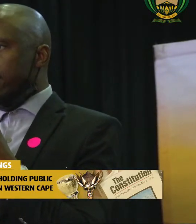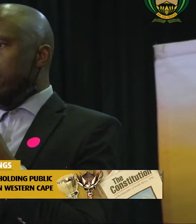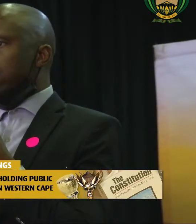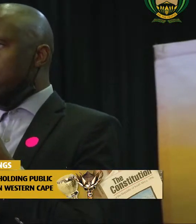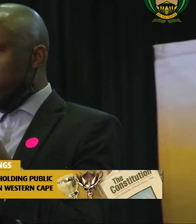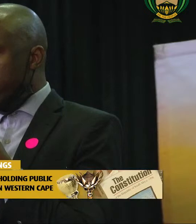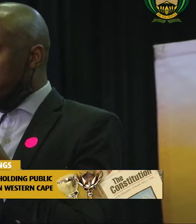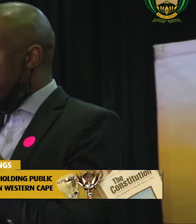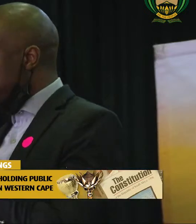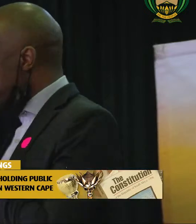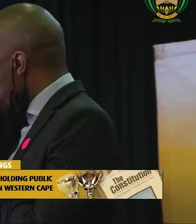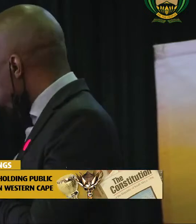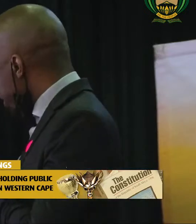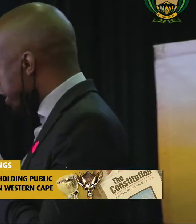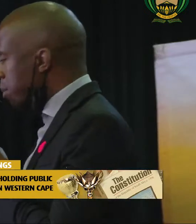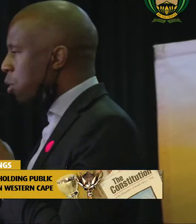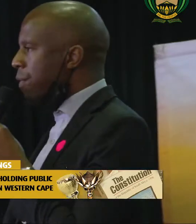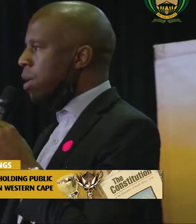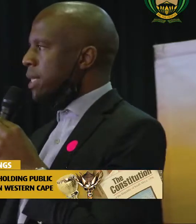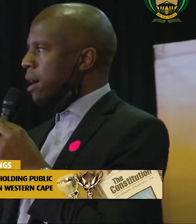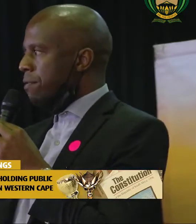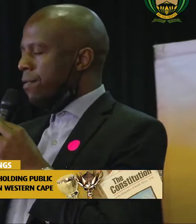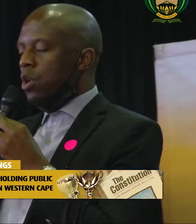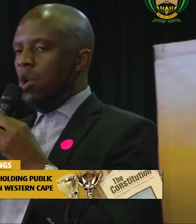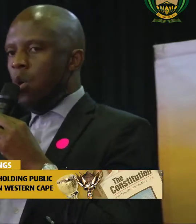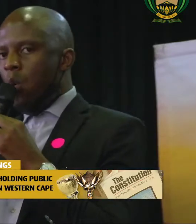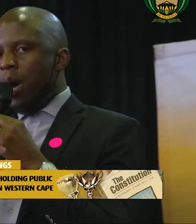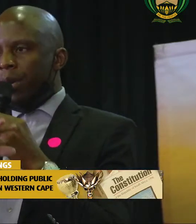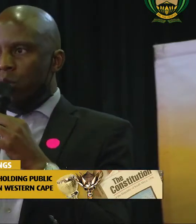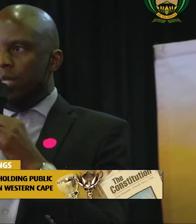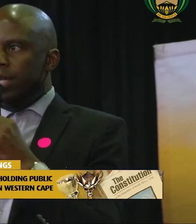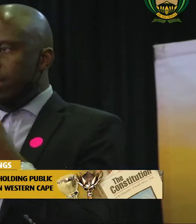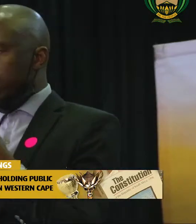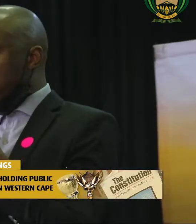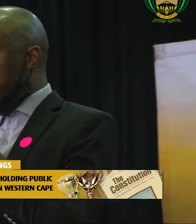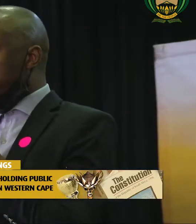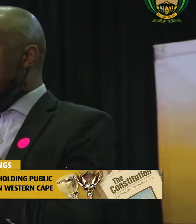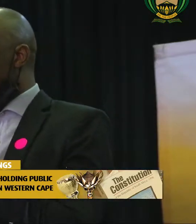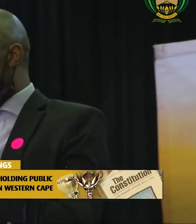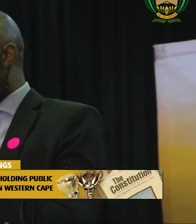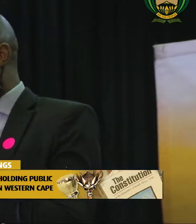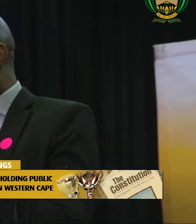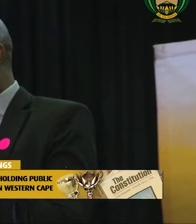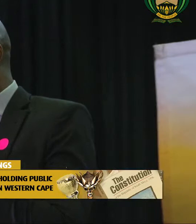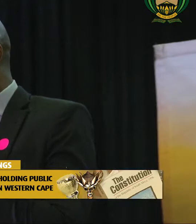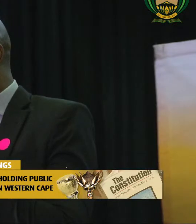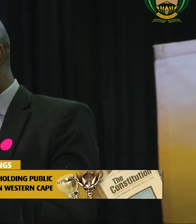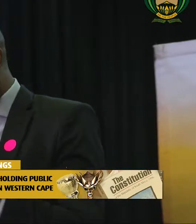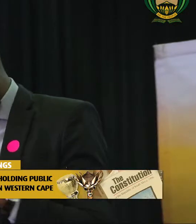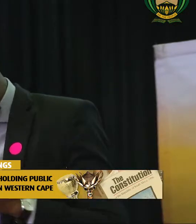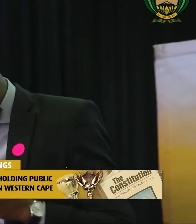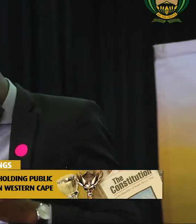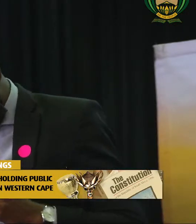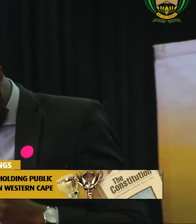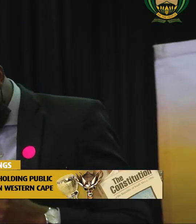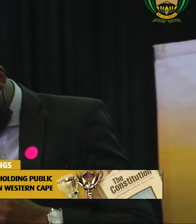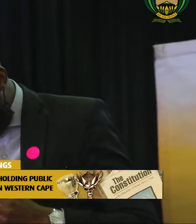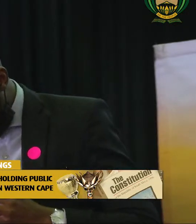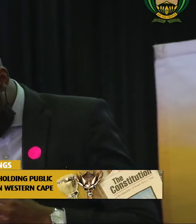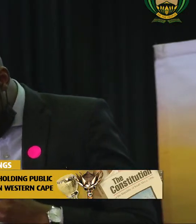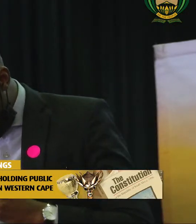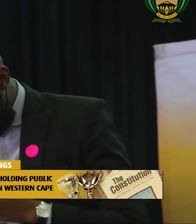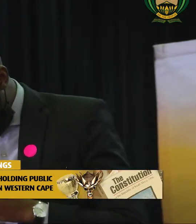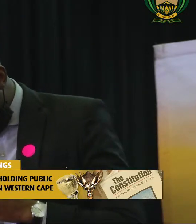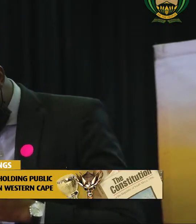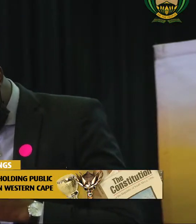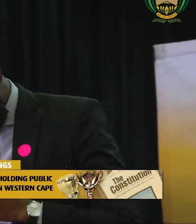listen, to take notes with the team of our staff who are recording your notes. Thina njengamalungu eParliament alapha